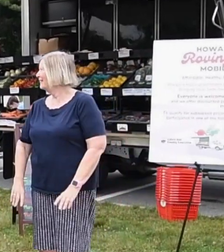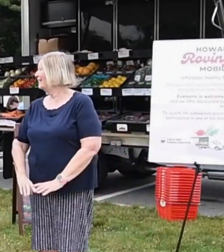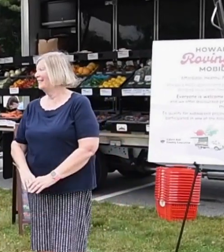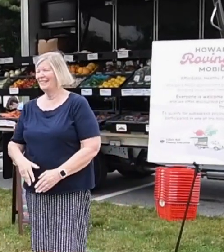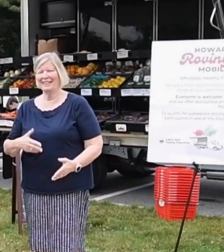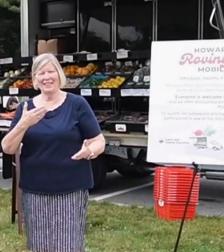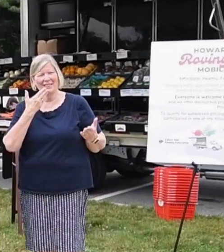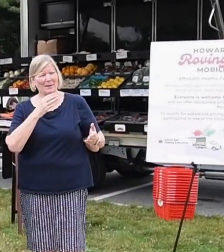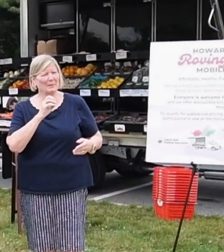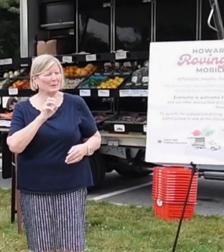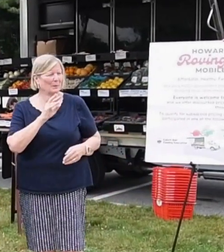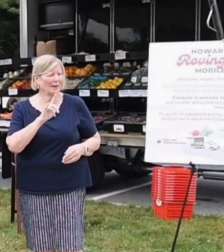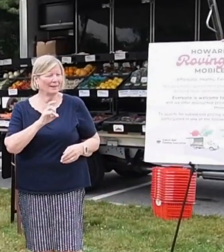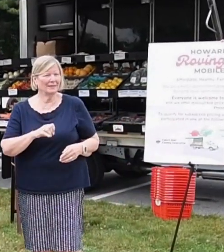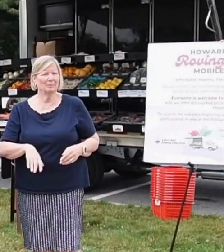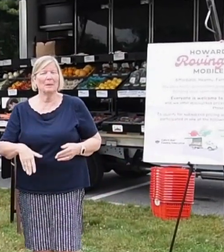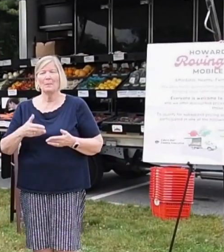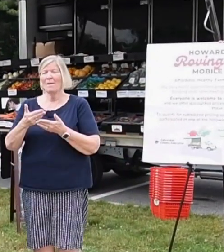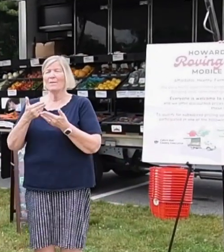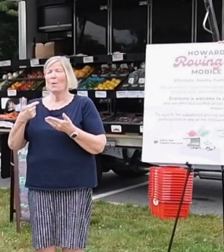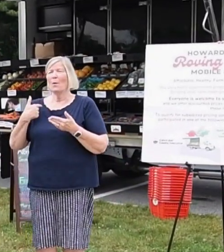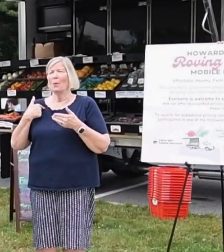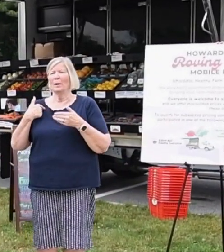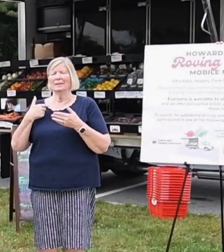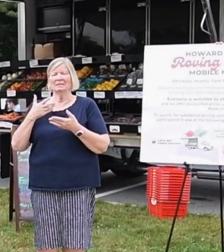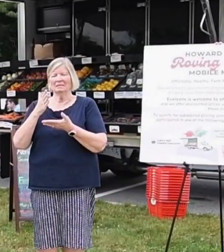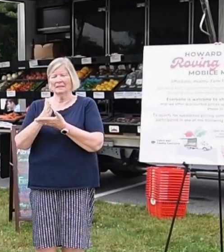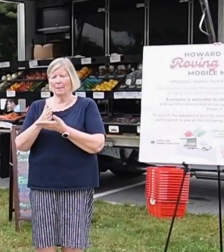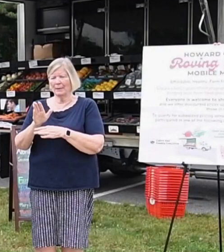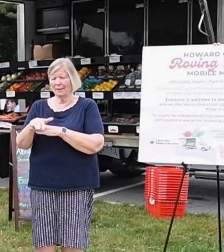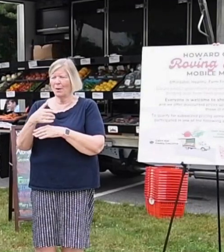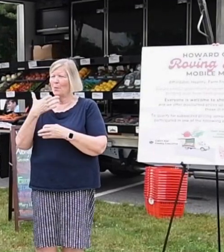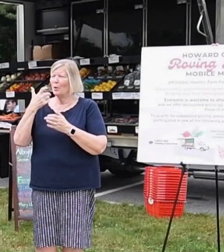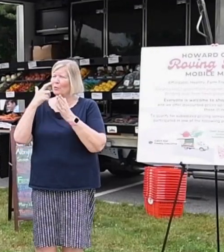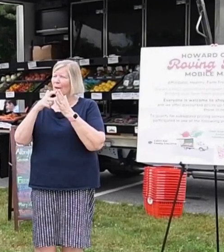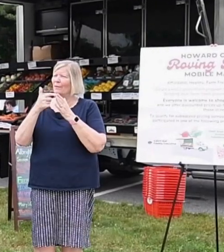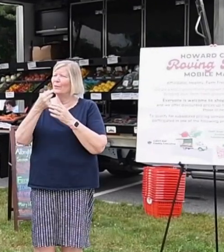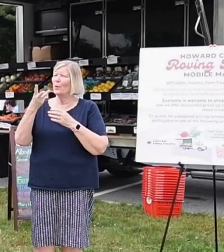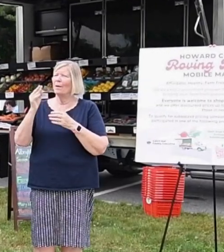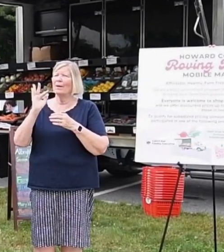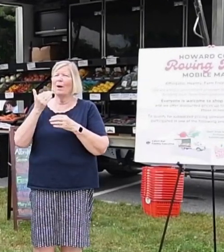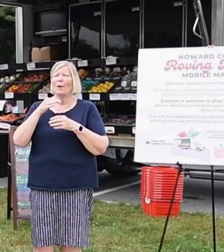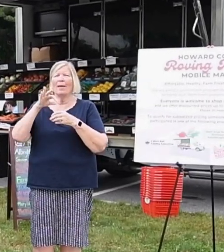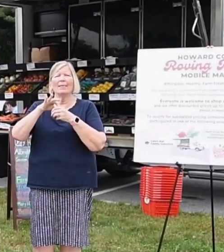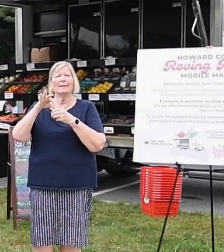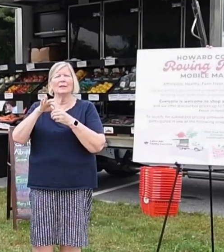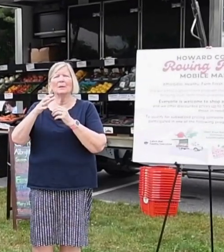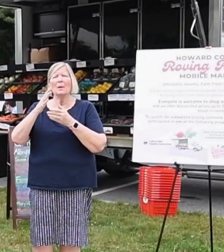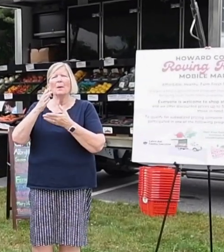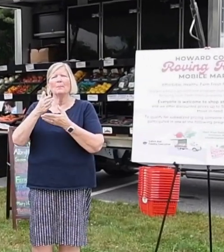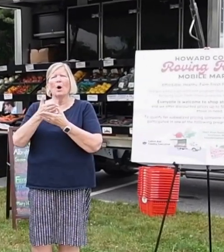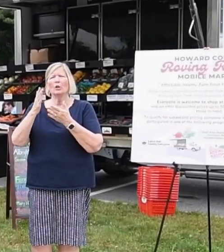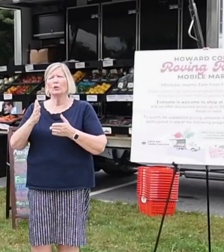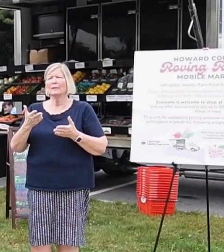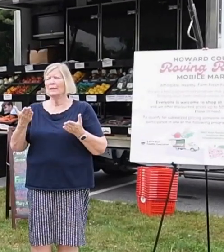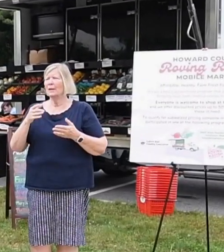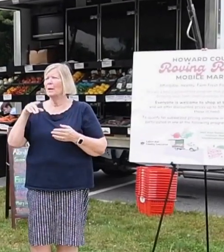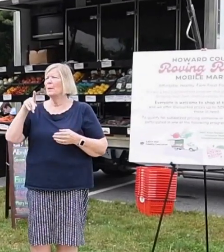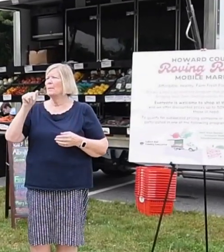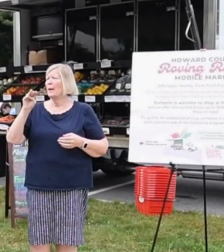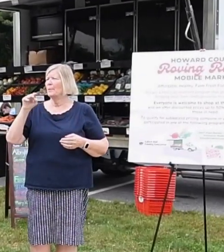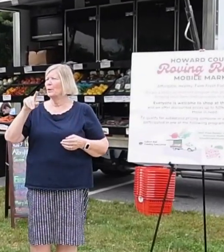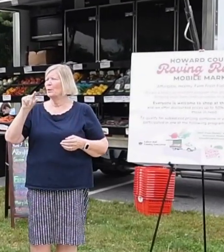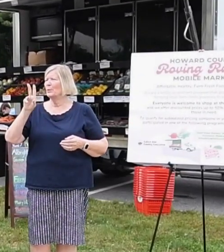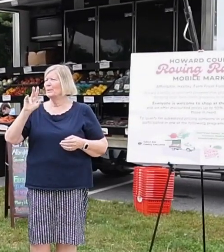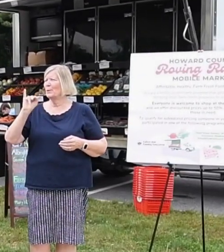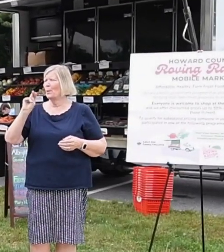Thank you, Ms. Wild. Before we break this afternoon, I wanted to recognize a couple of our elected partners that were here. Delegate Pam Gazzoni, thank you